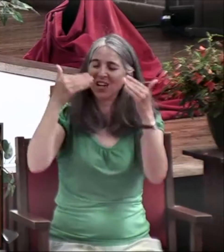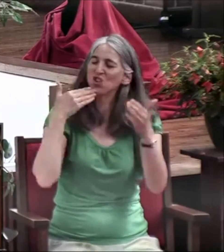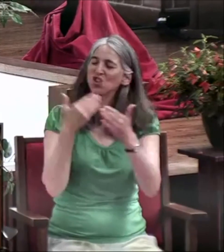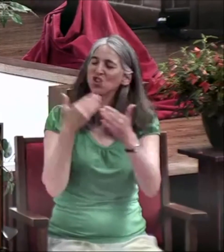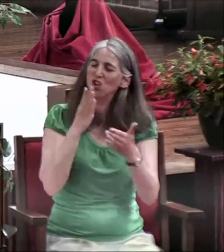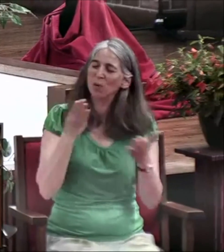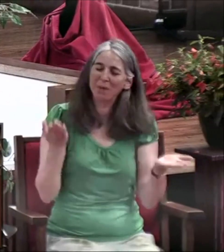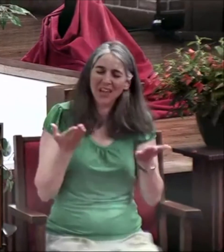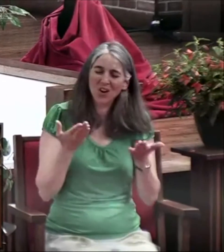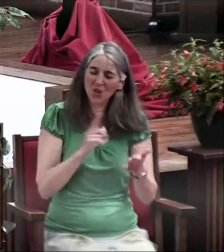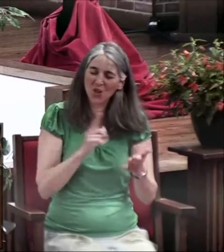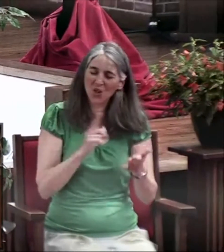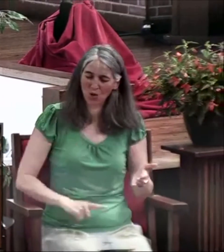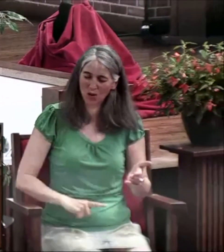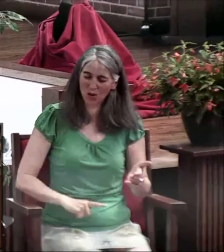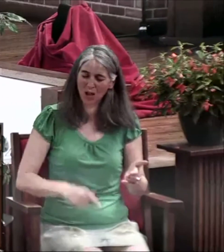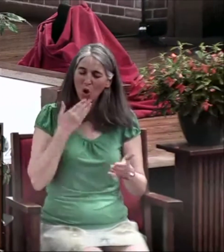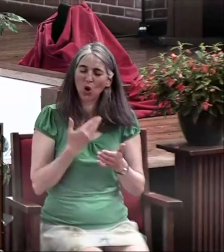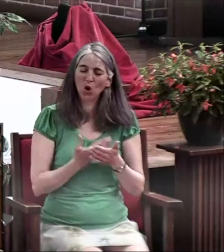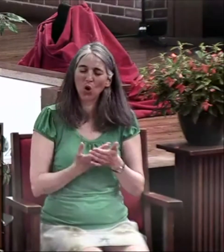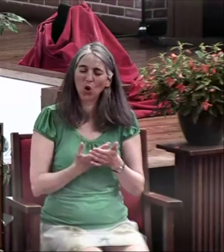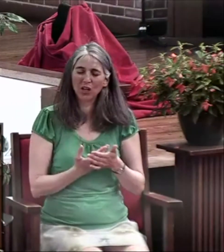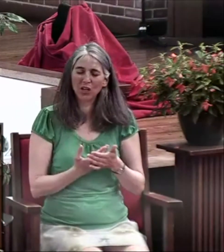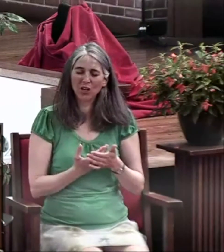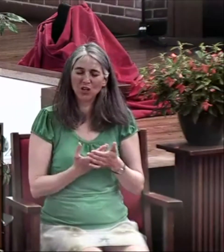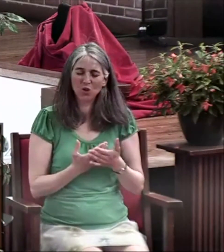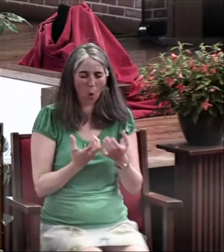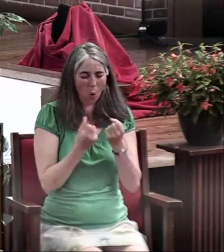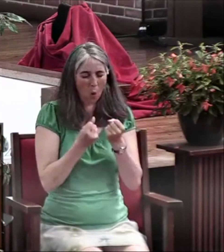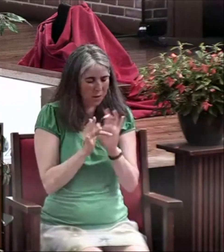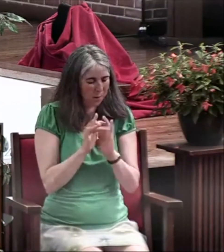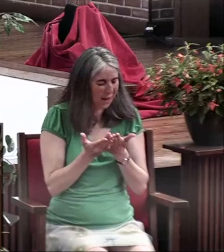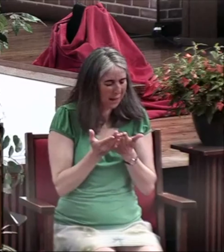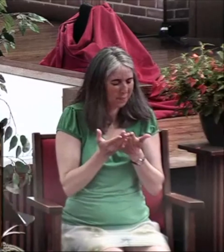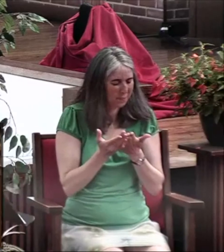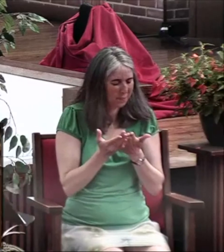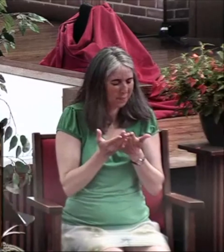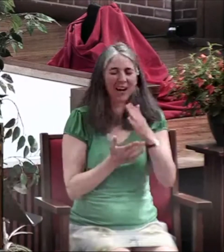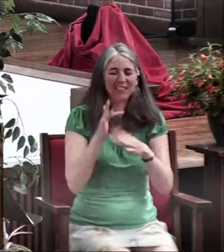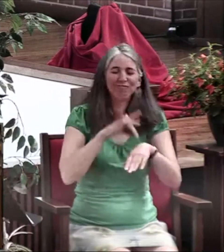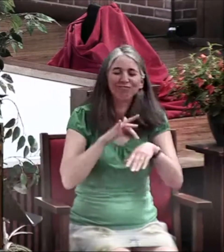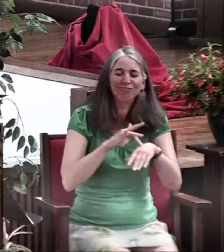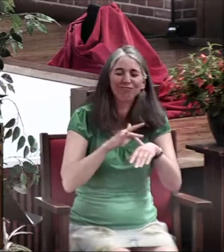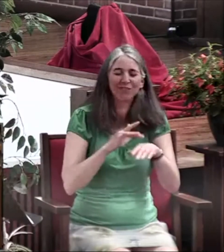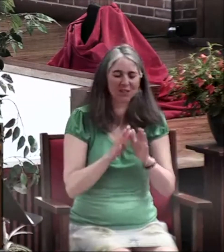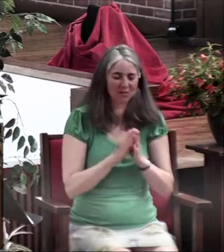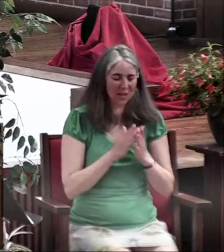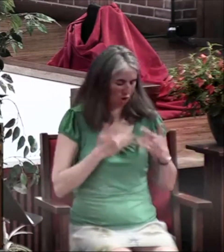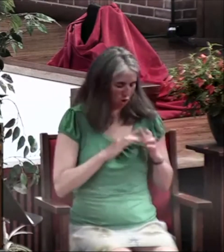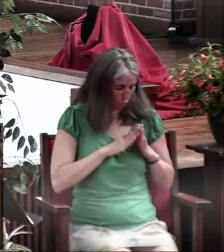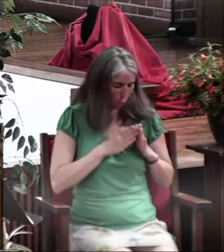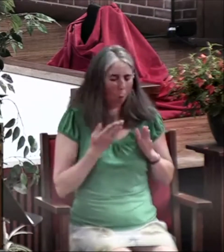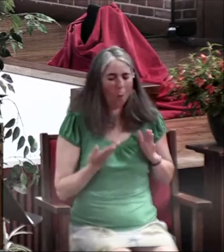here, Lord. It's good to hold the Bible in our hands and to be able to open up our hearts to